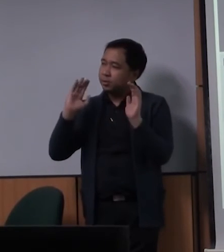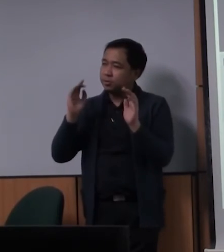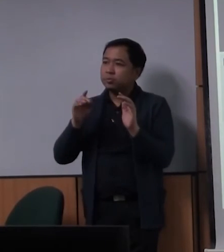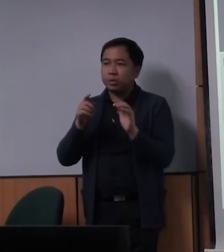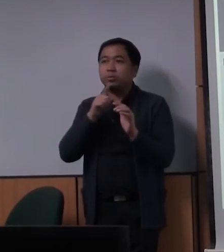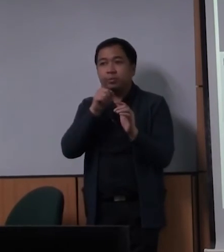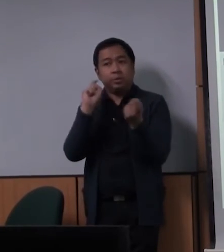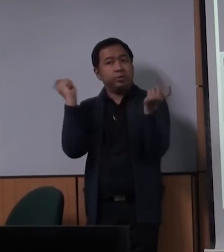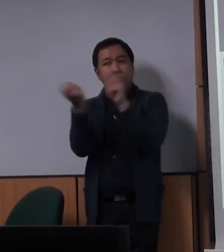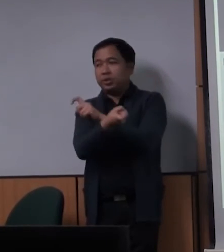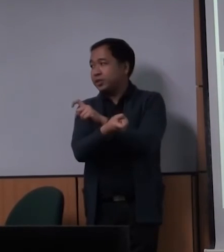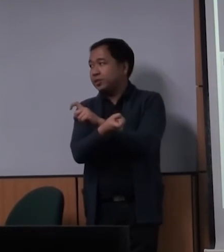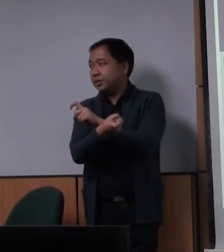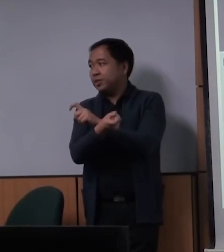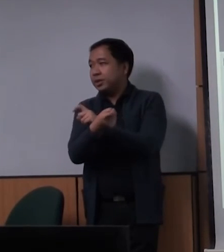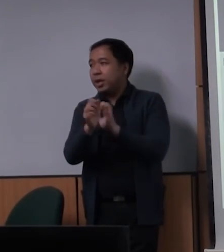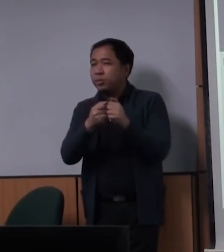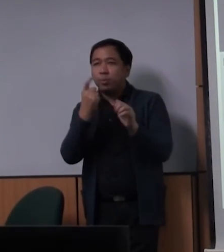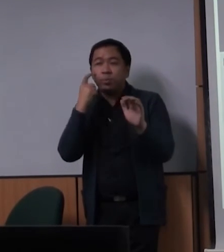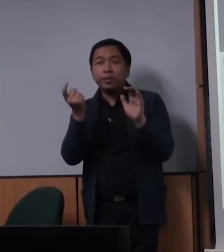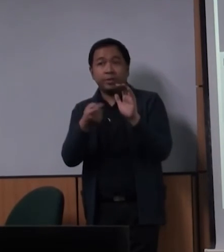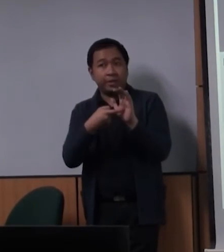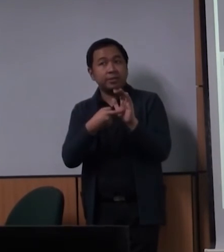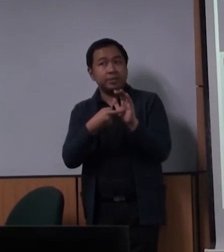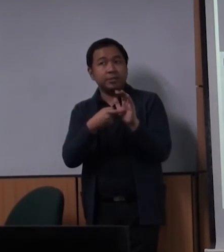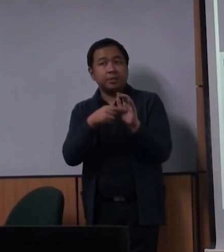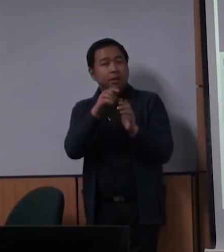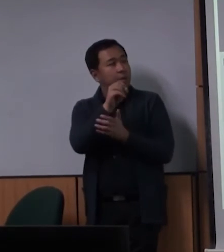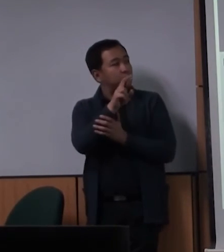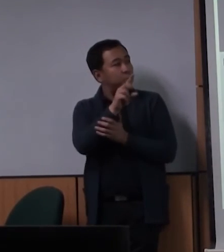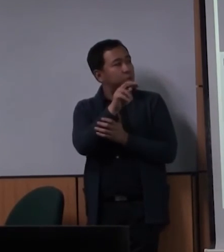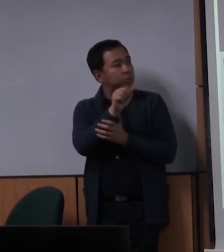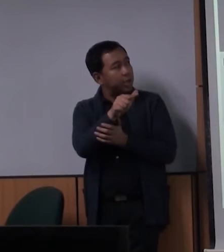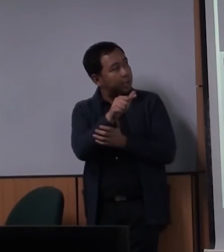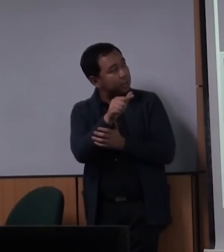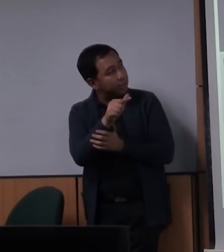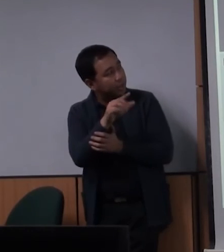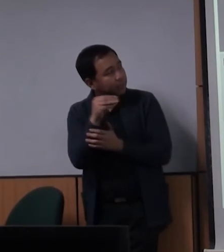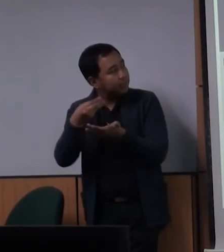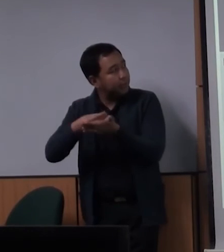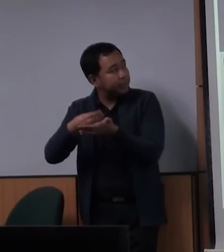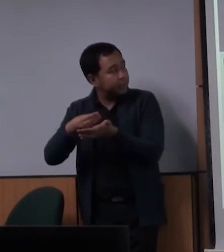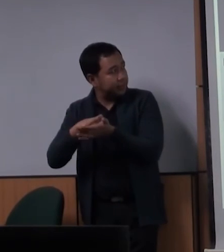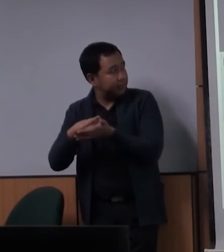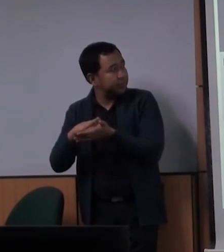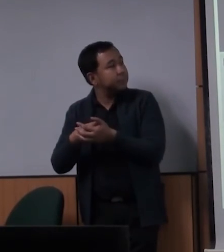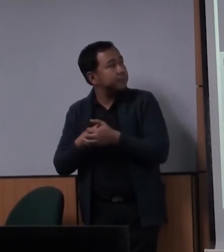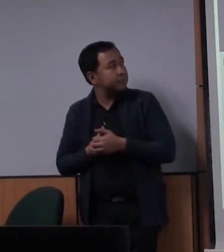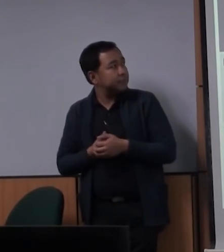change in recognizing, in ordinal, and in minor.